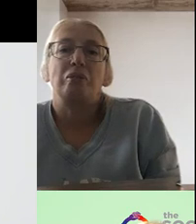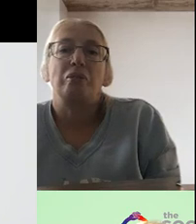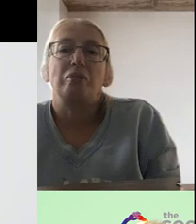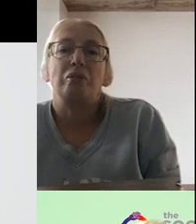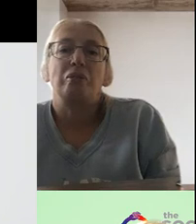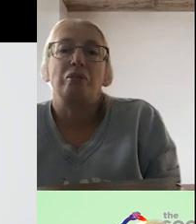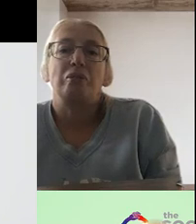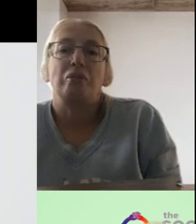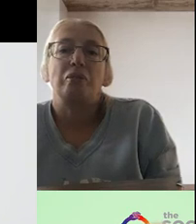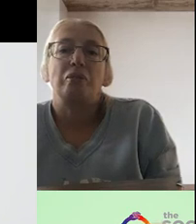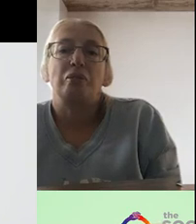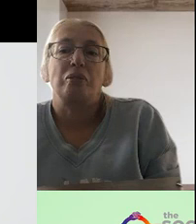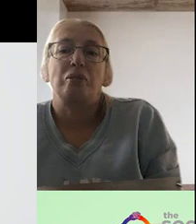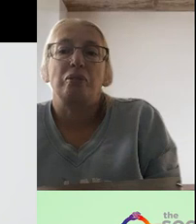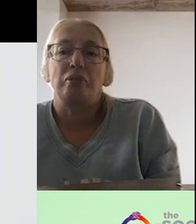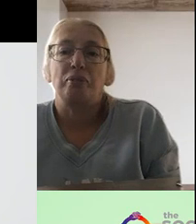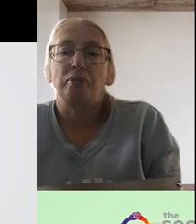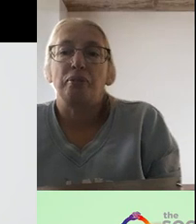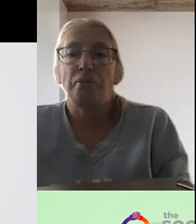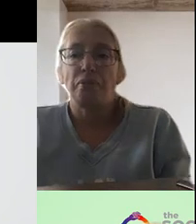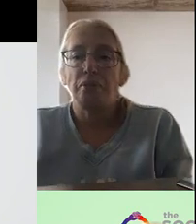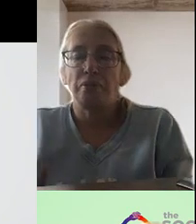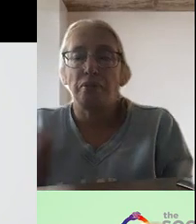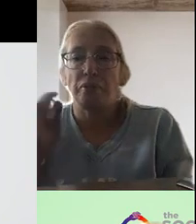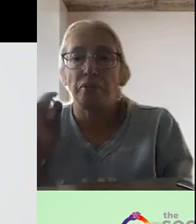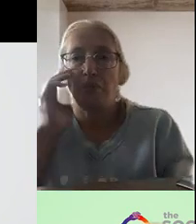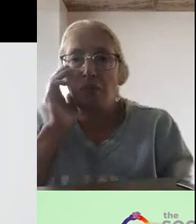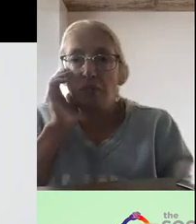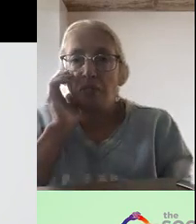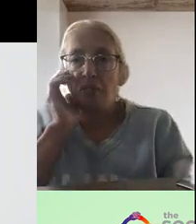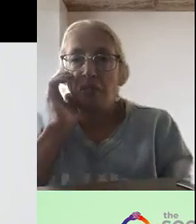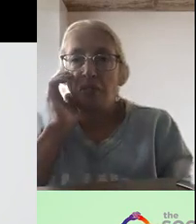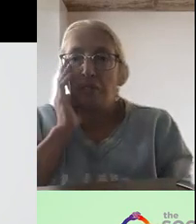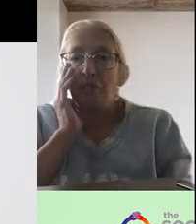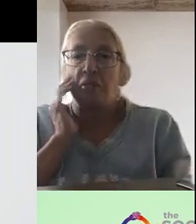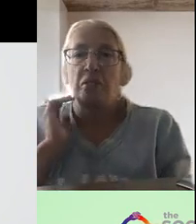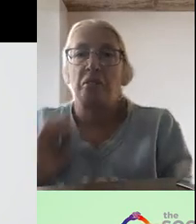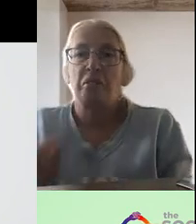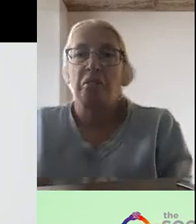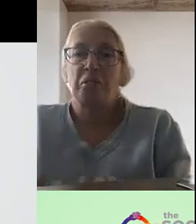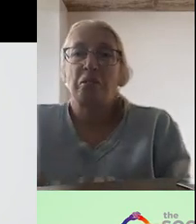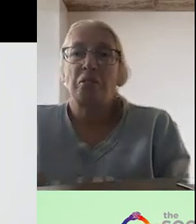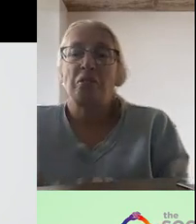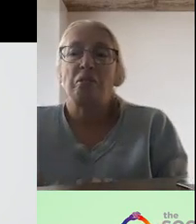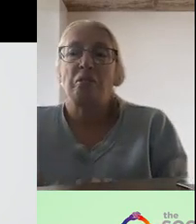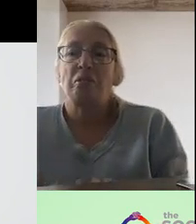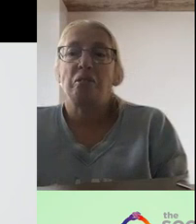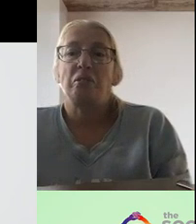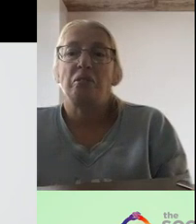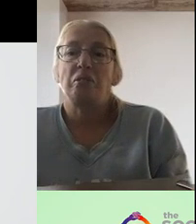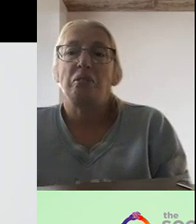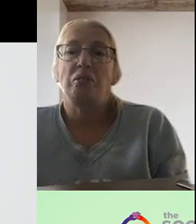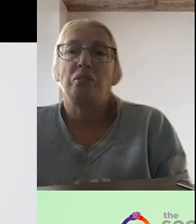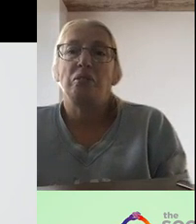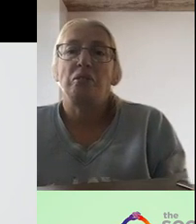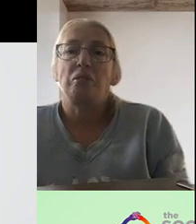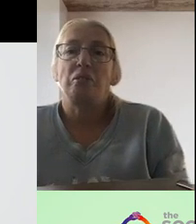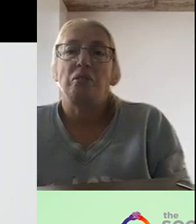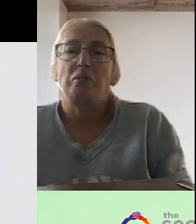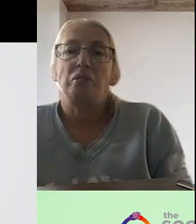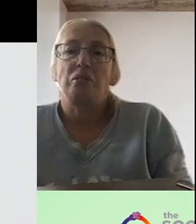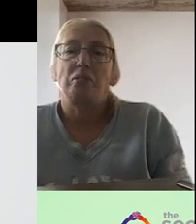workers' access to and understanding of research and supporting them to apply messages from research to their day-to-day practice. One way we hope to do